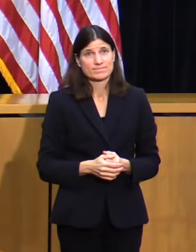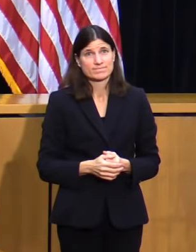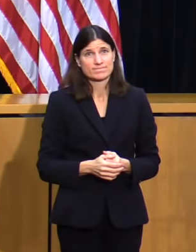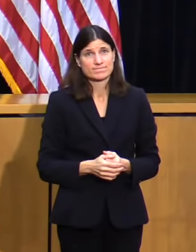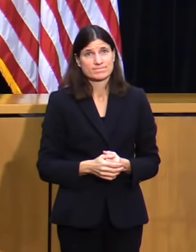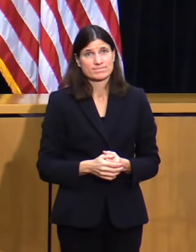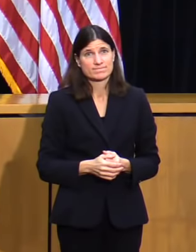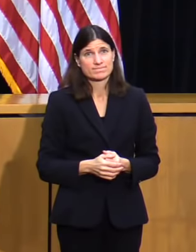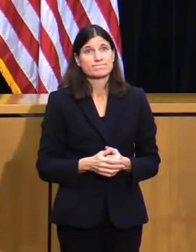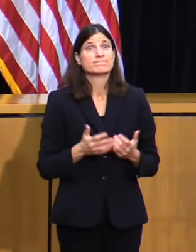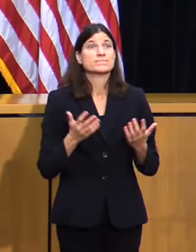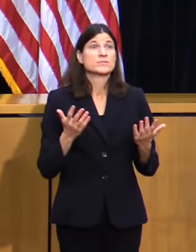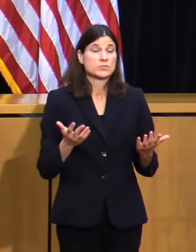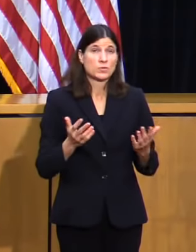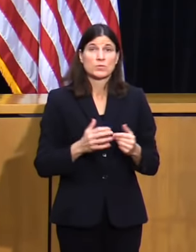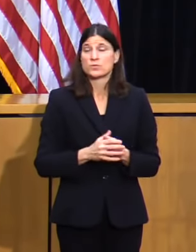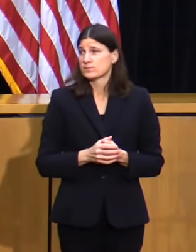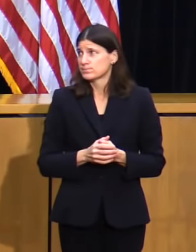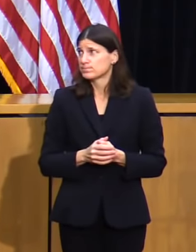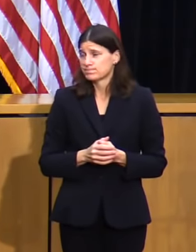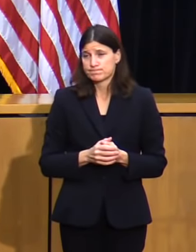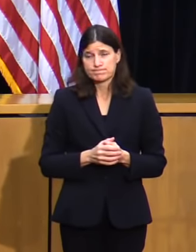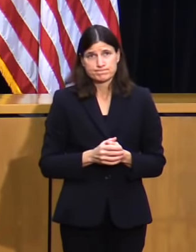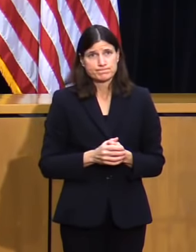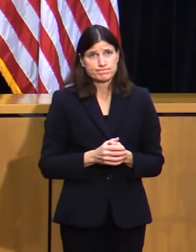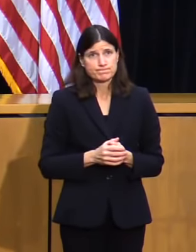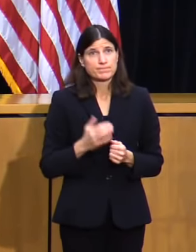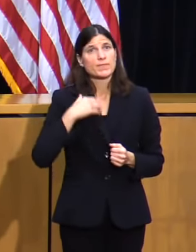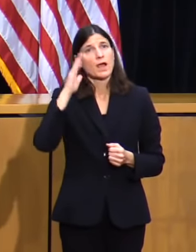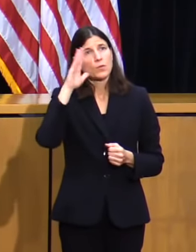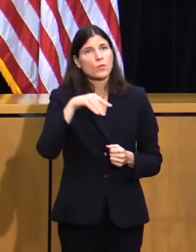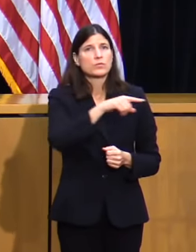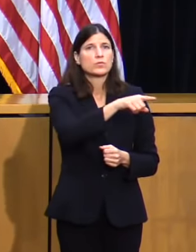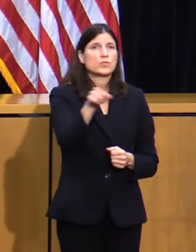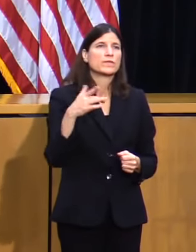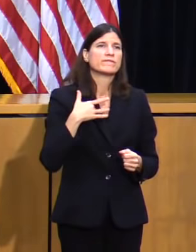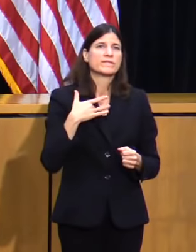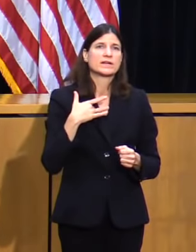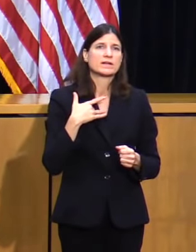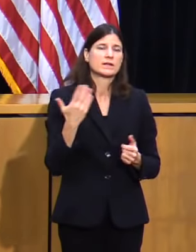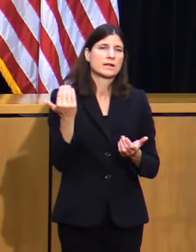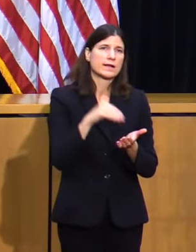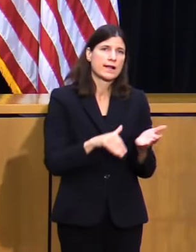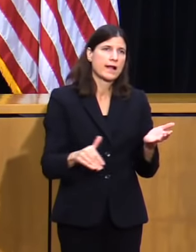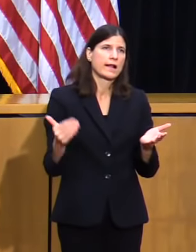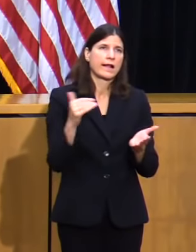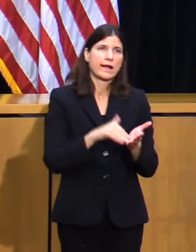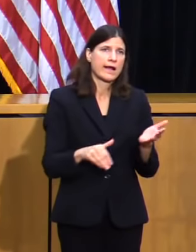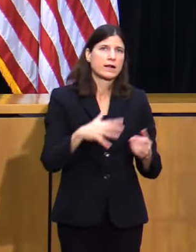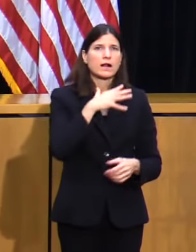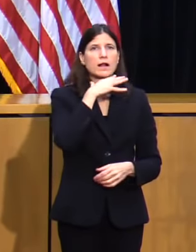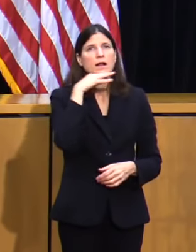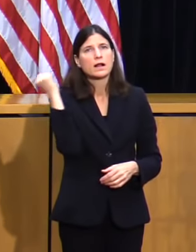And I know that people are tired of dealing with COVID. Believe me, the Lieutenant Governor and I